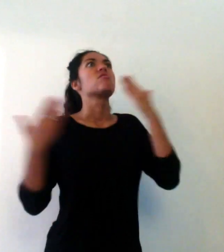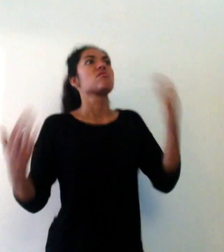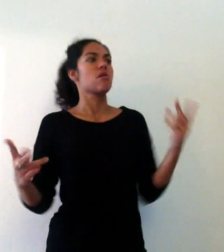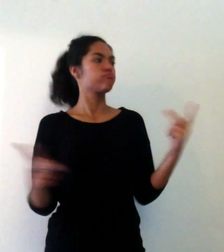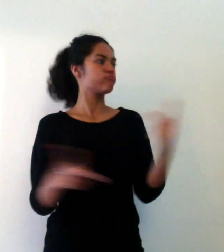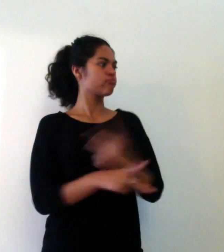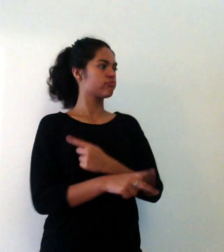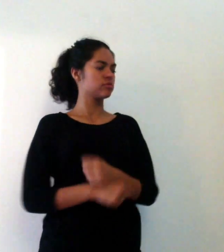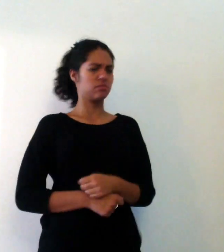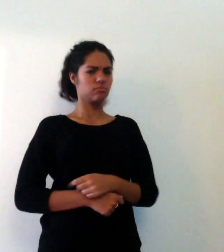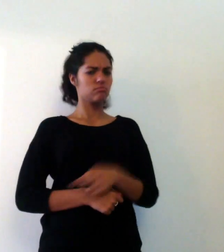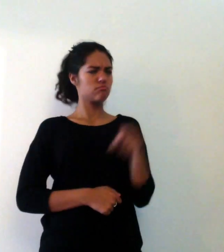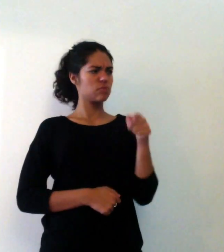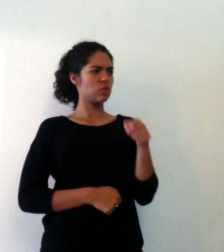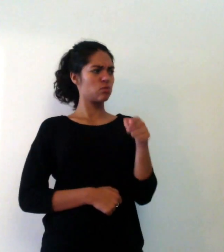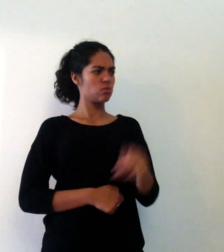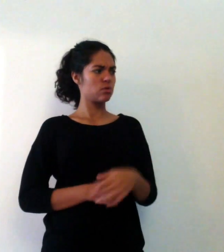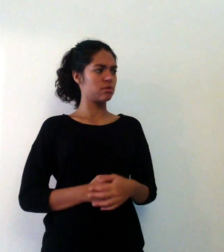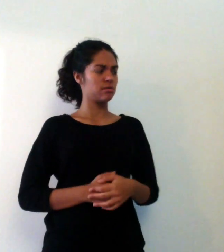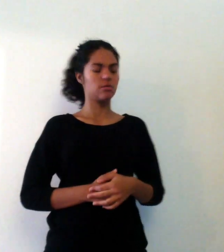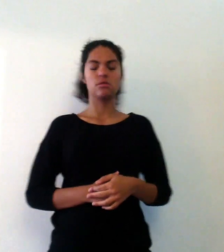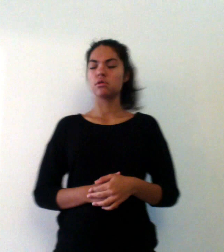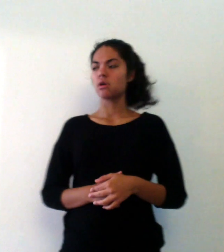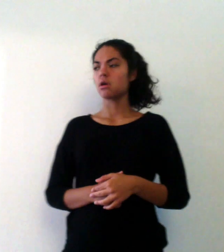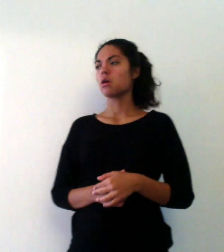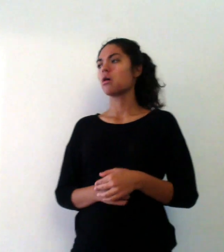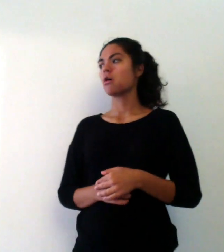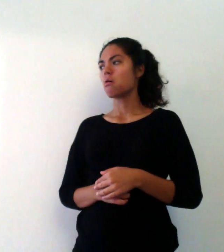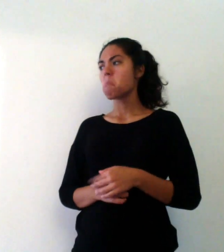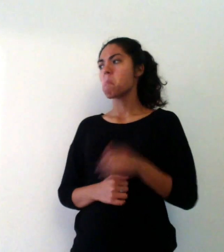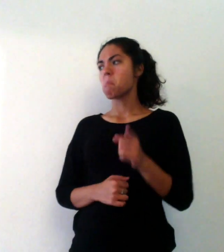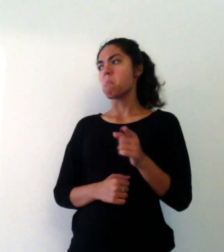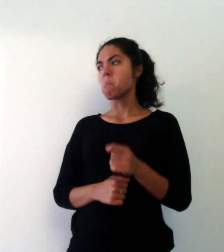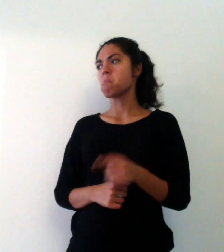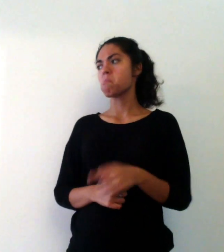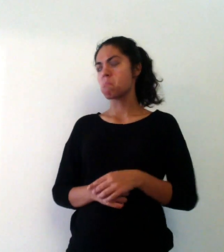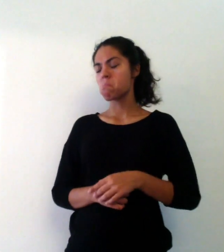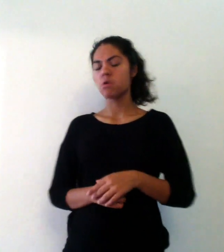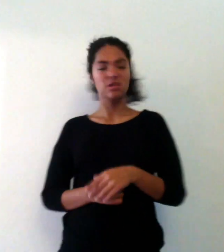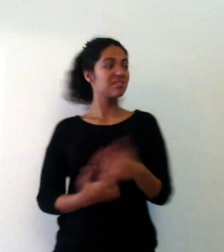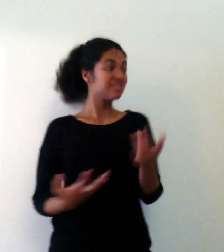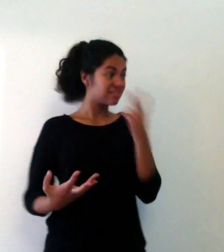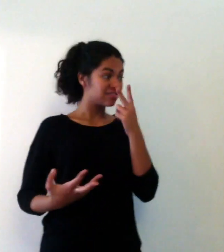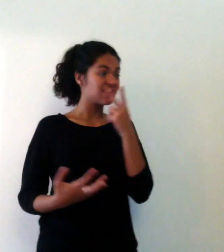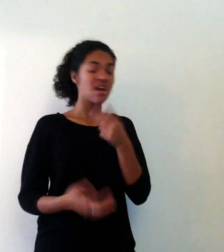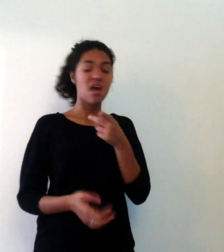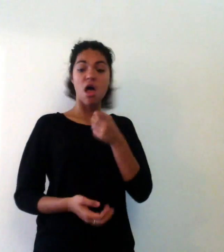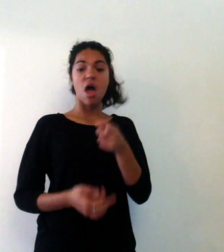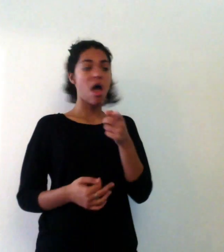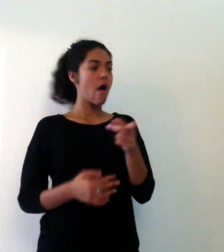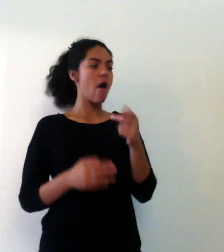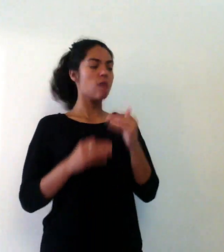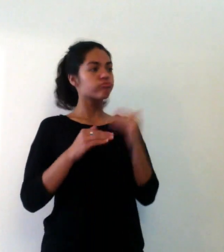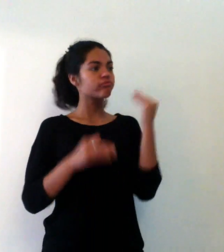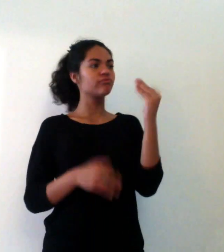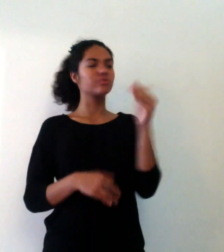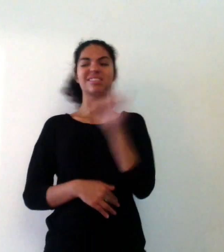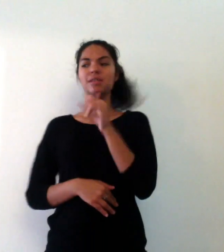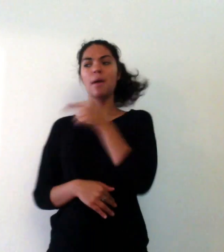my feet. You gave me nothing to drink. But she has brought her treasured ointment and lavishly poured it upon me, washed my feet